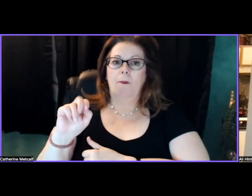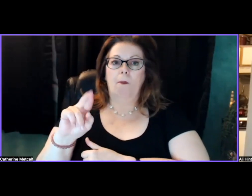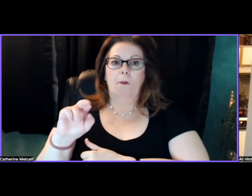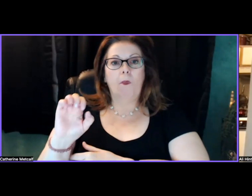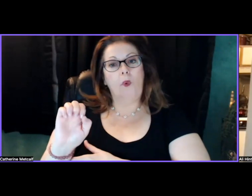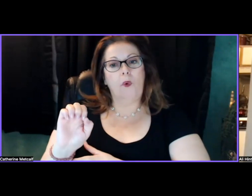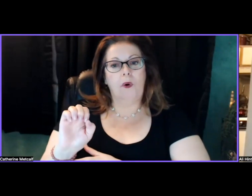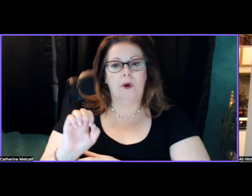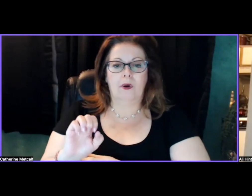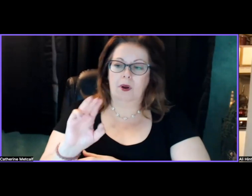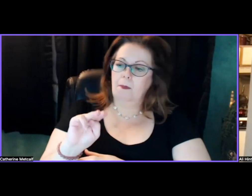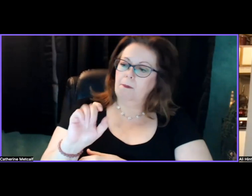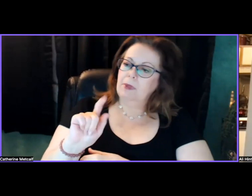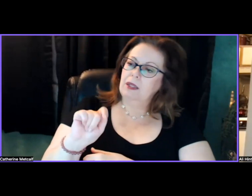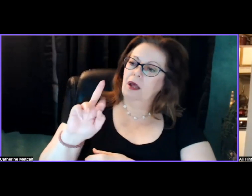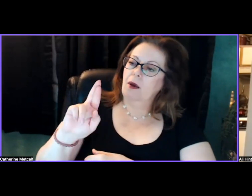Metamorph.